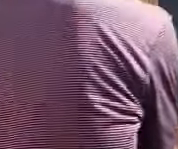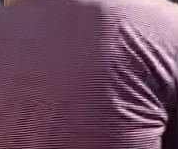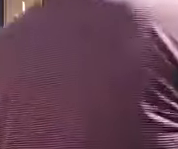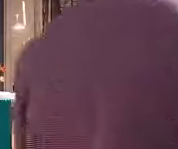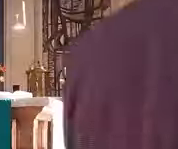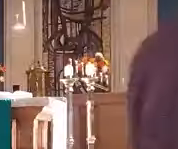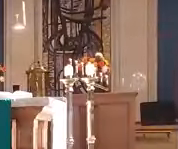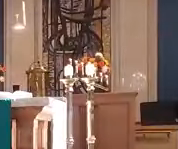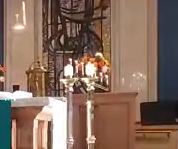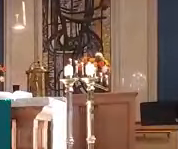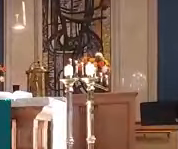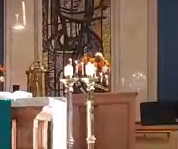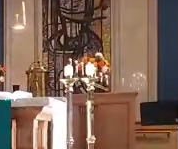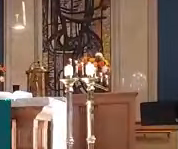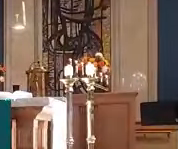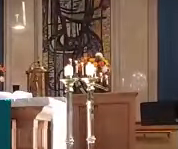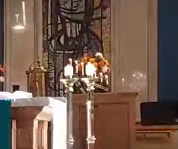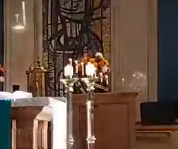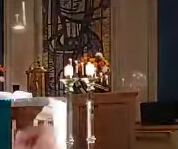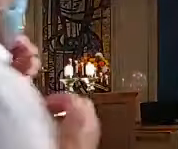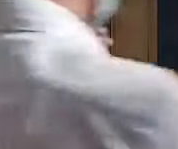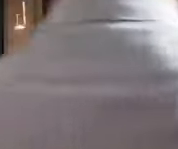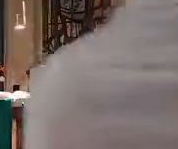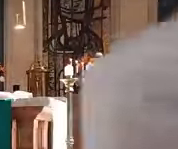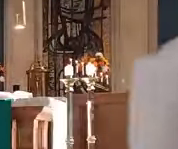Body of Christ. The body.